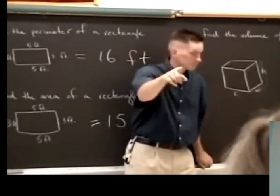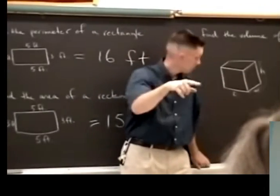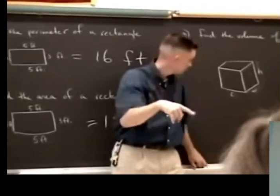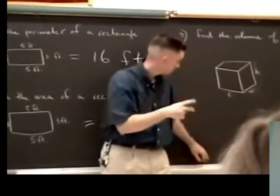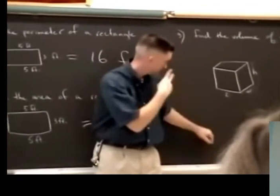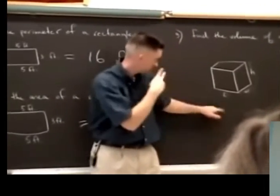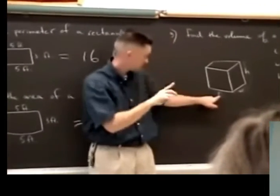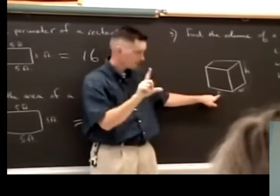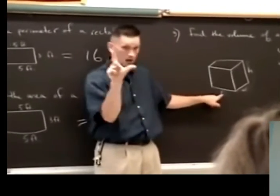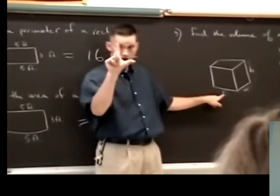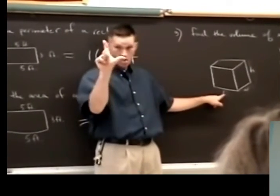height.